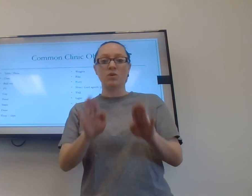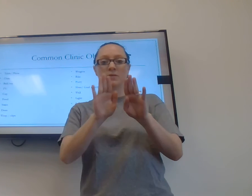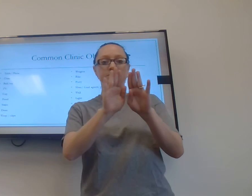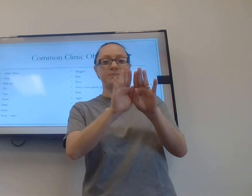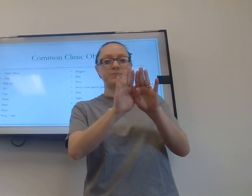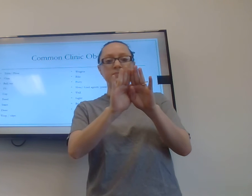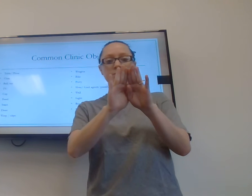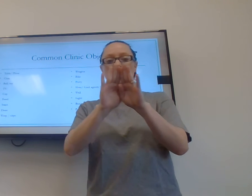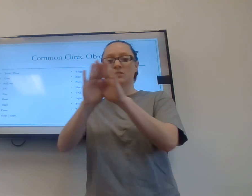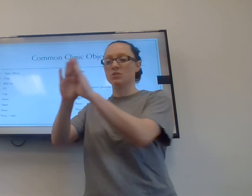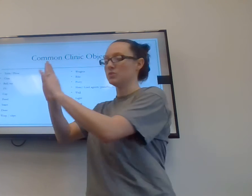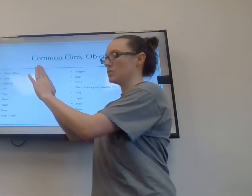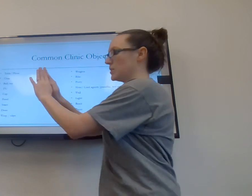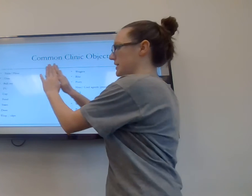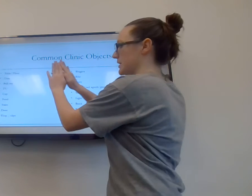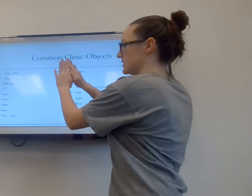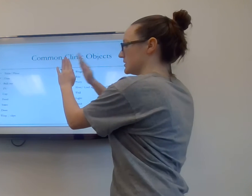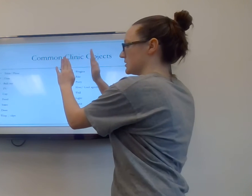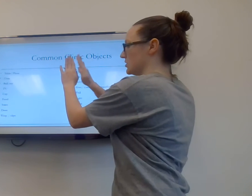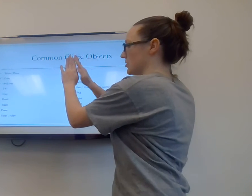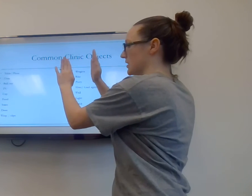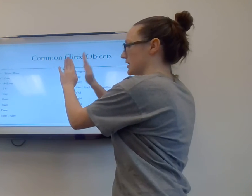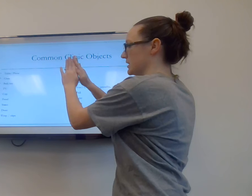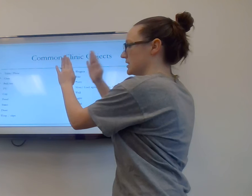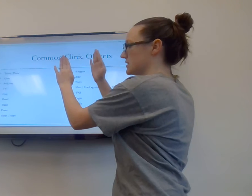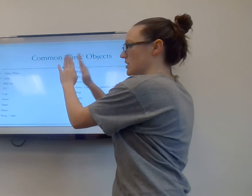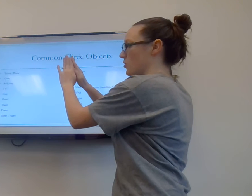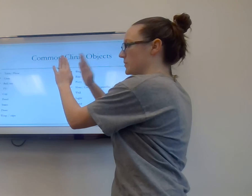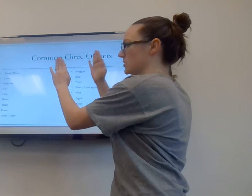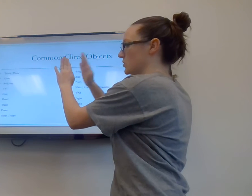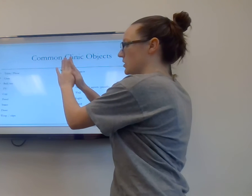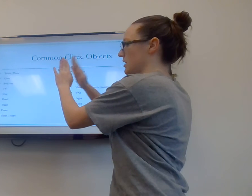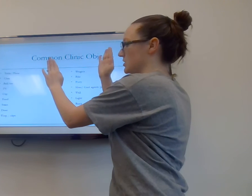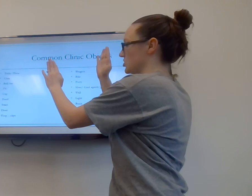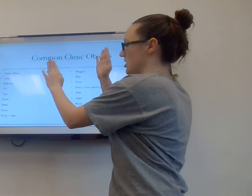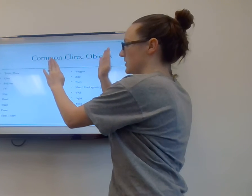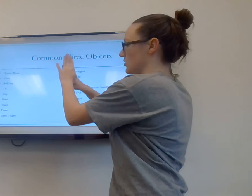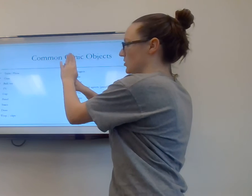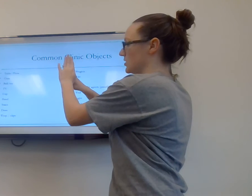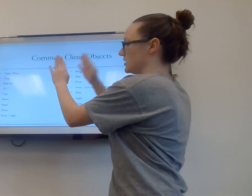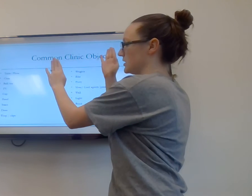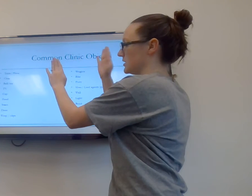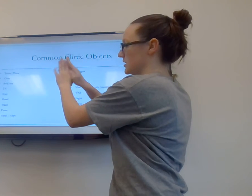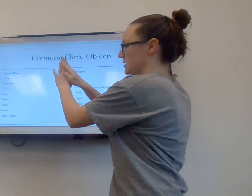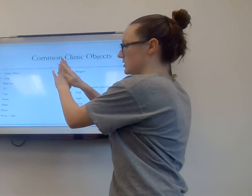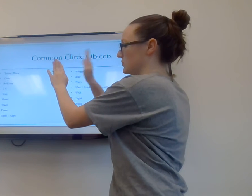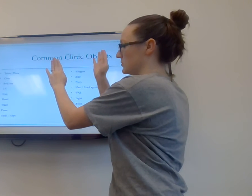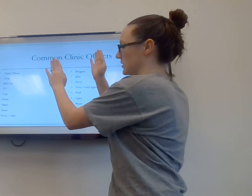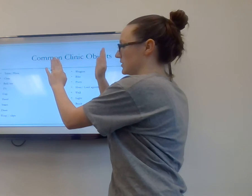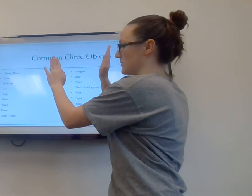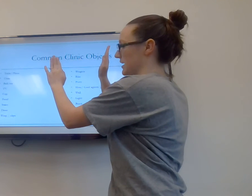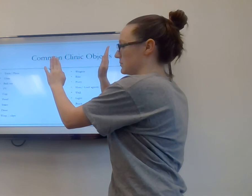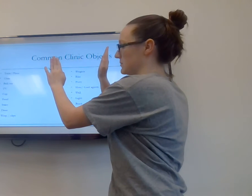Door. So door is, you go like this to open the door. To shut the door, if I can meet my